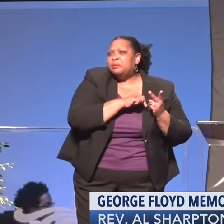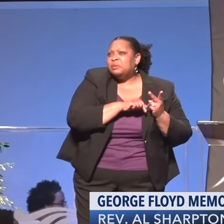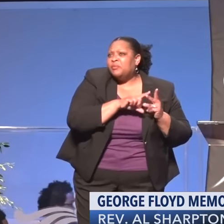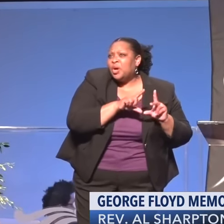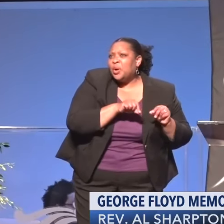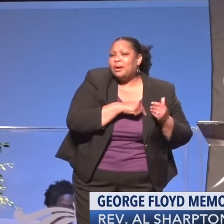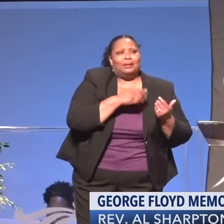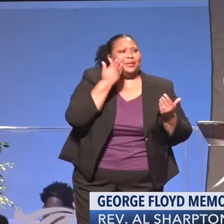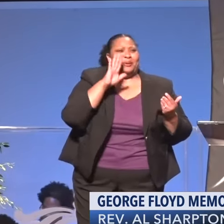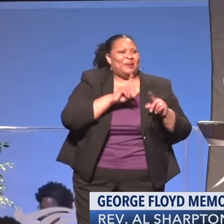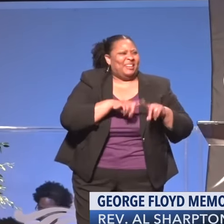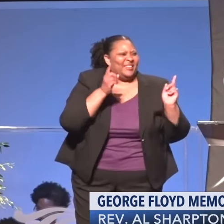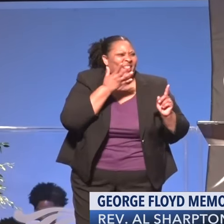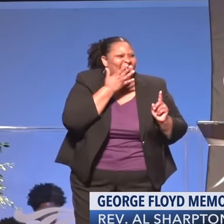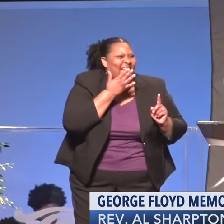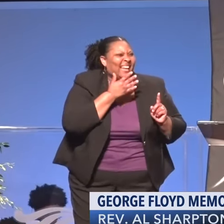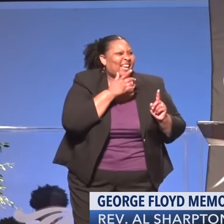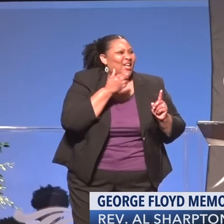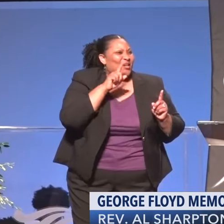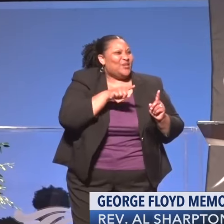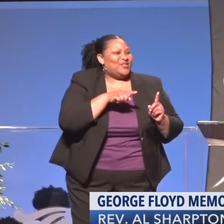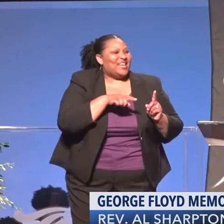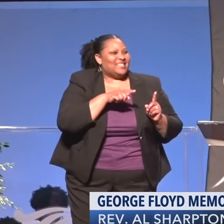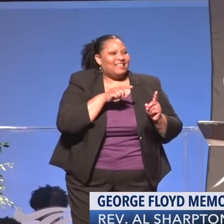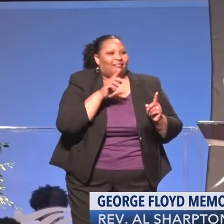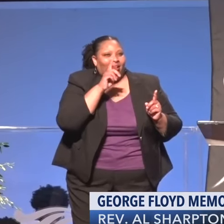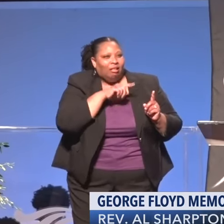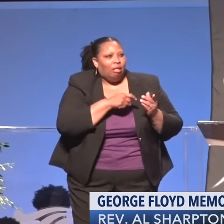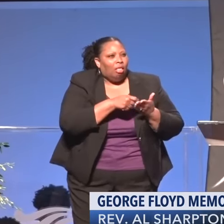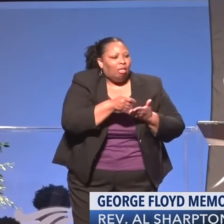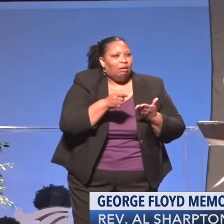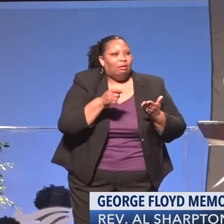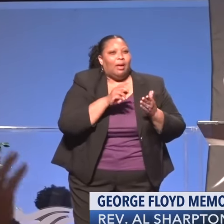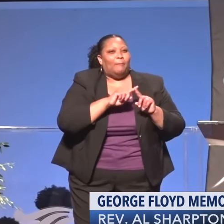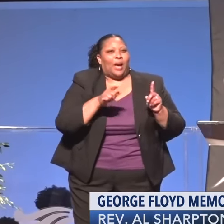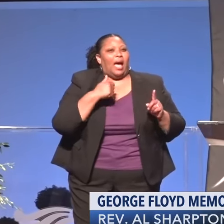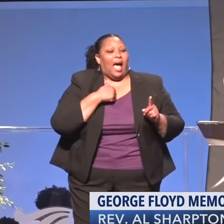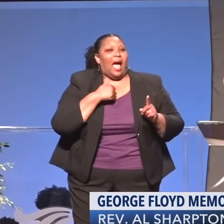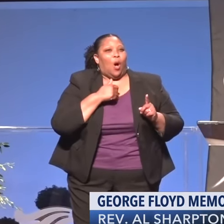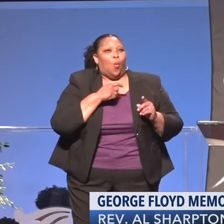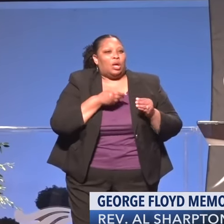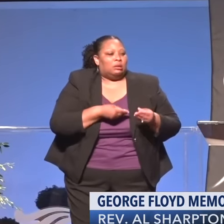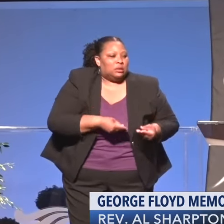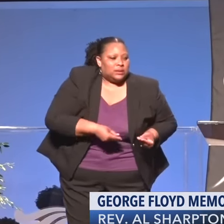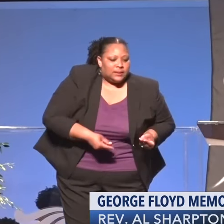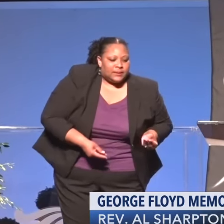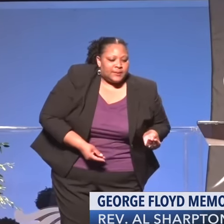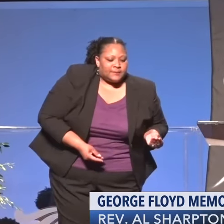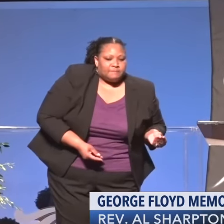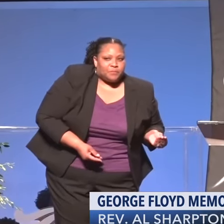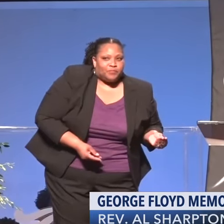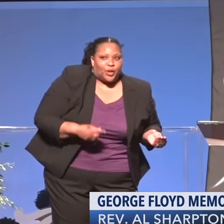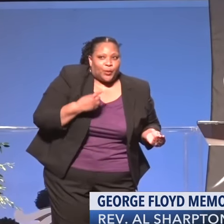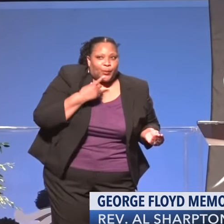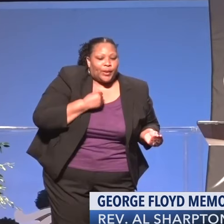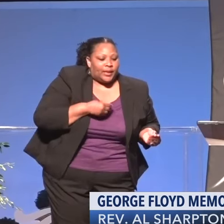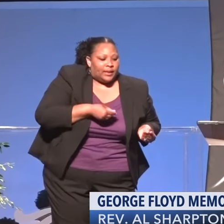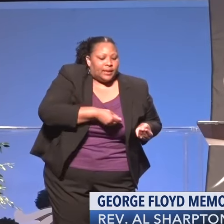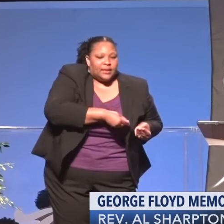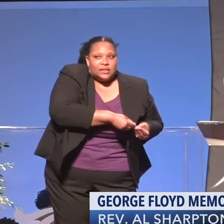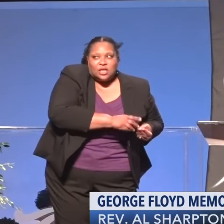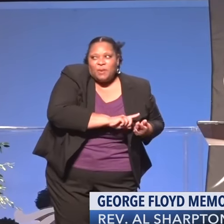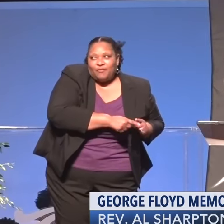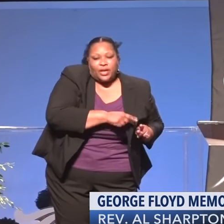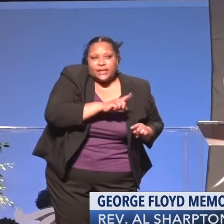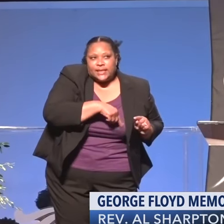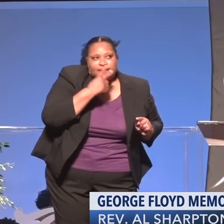Cuz if you don't know the different colors, you just front. But I used to slip the little gray slip so